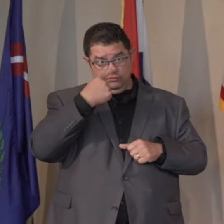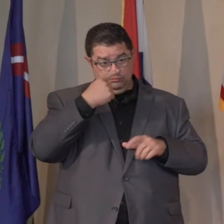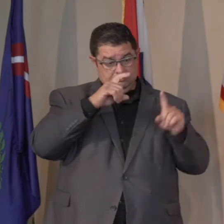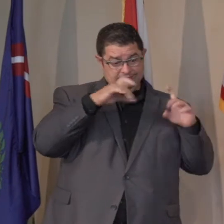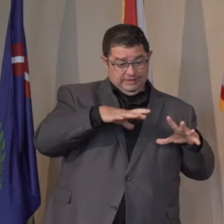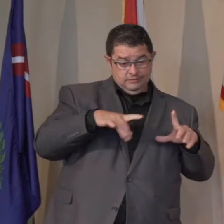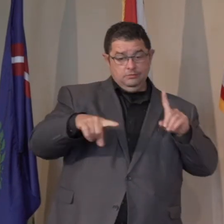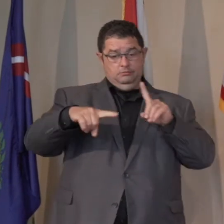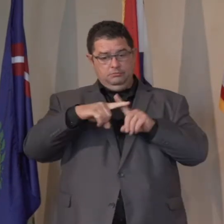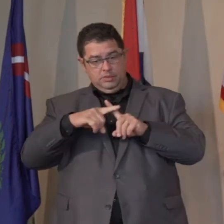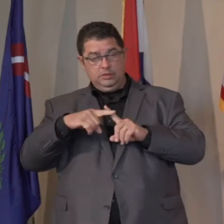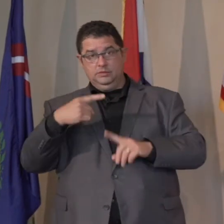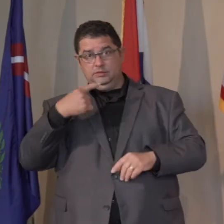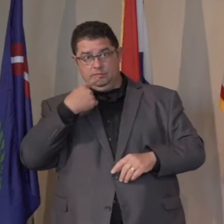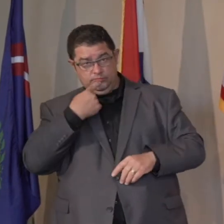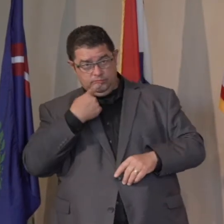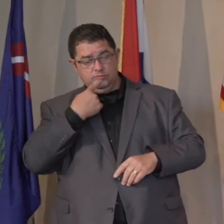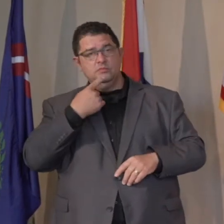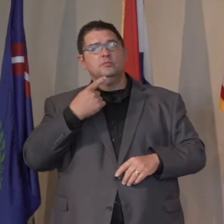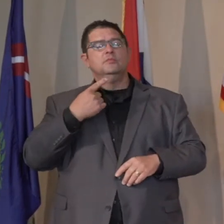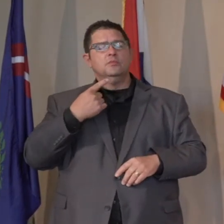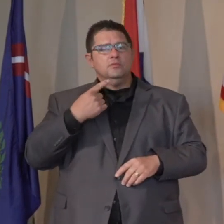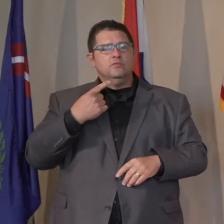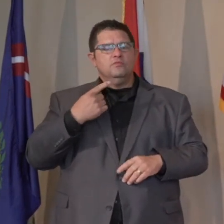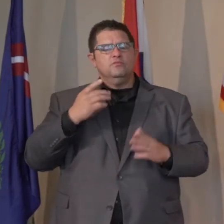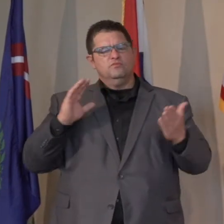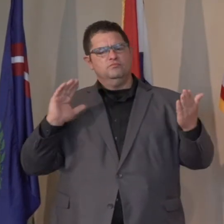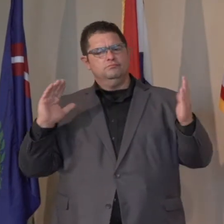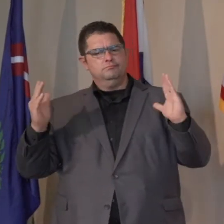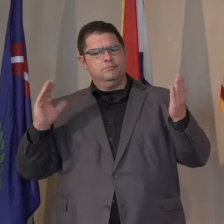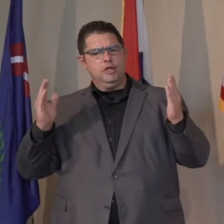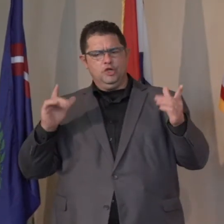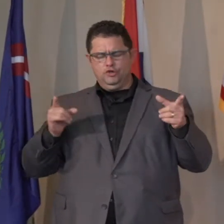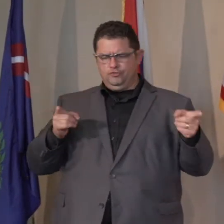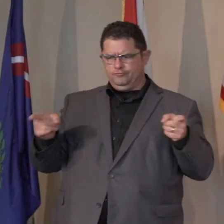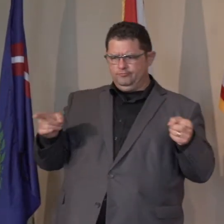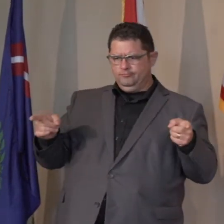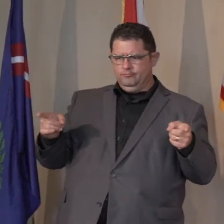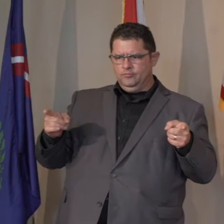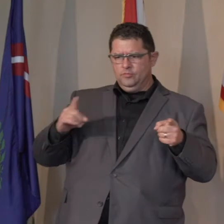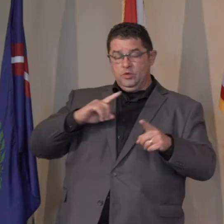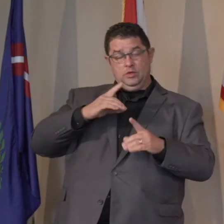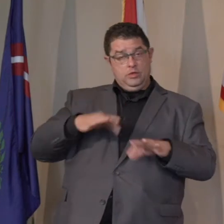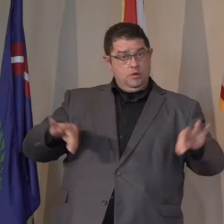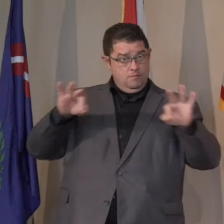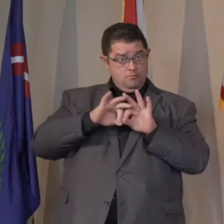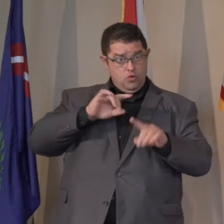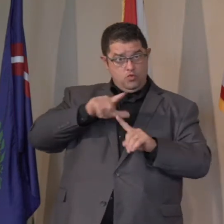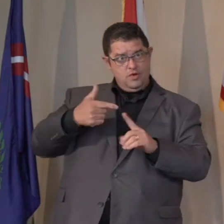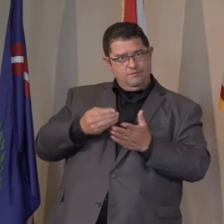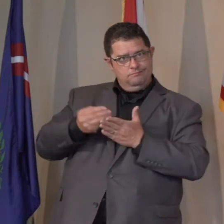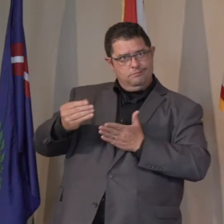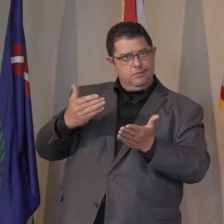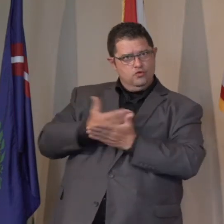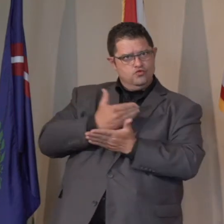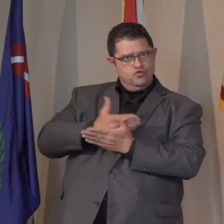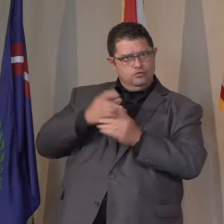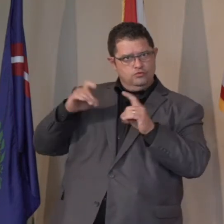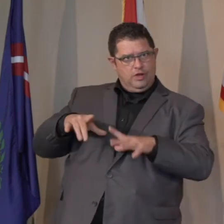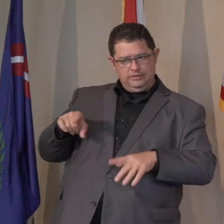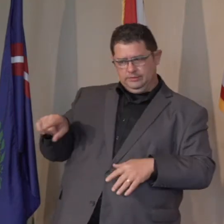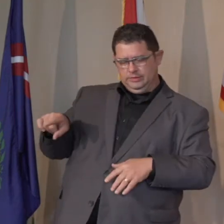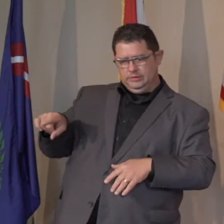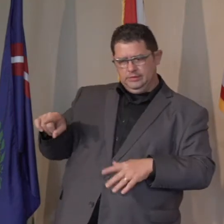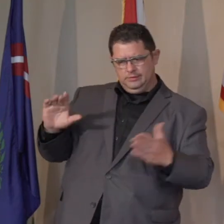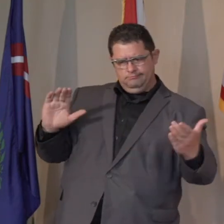to the saliva test. And it's important whenever investing in a new technology that we